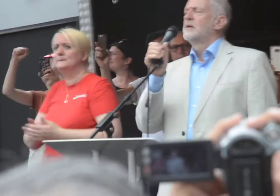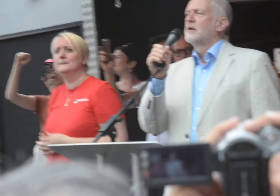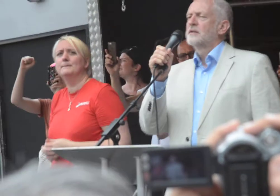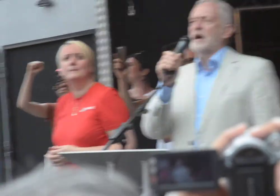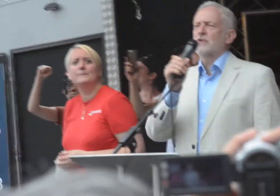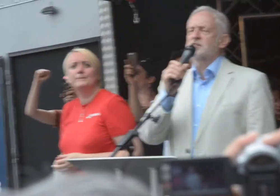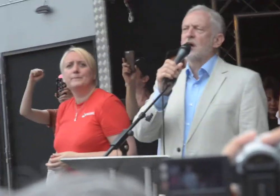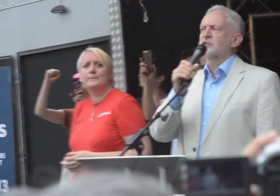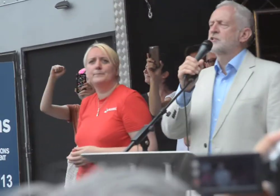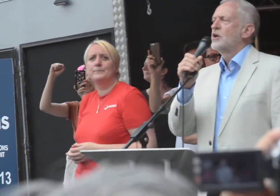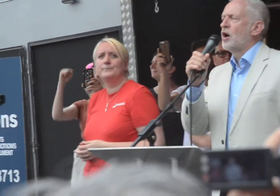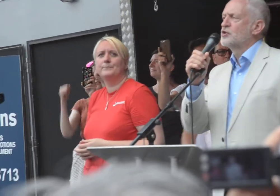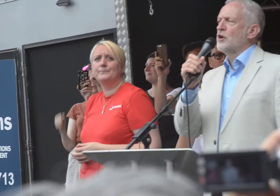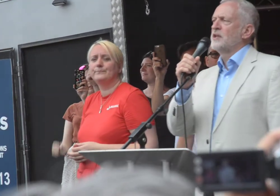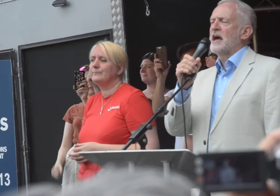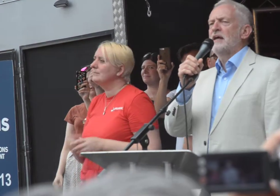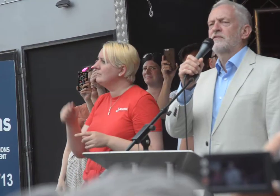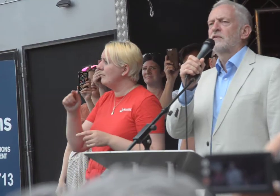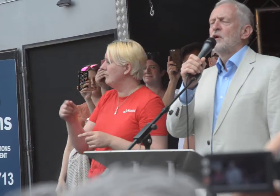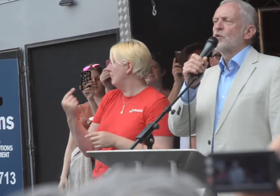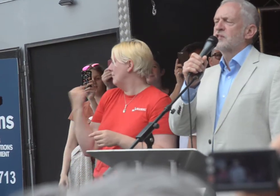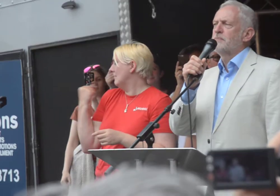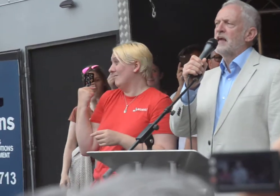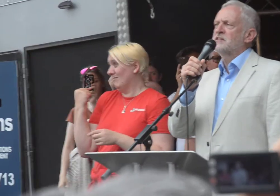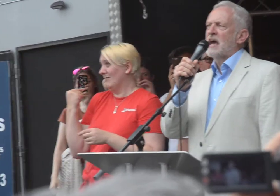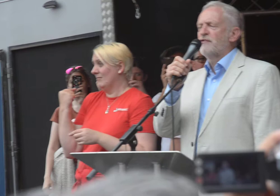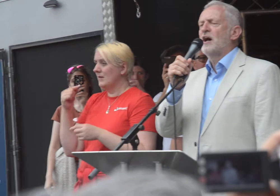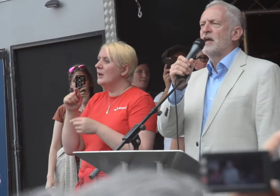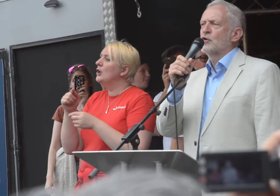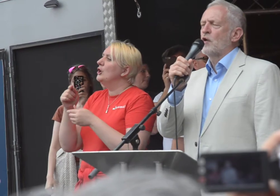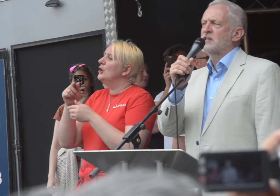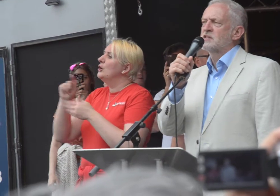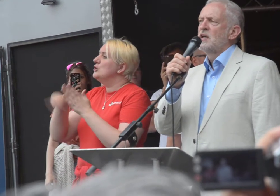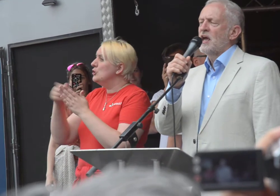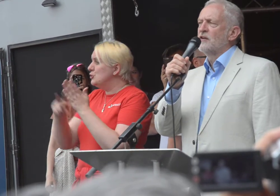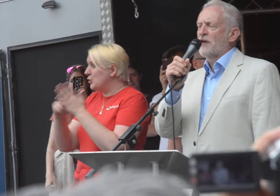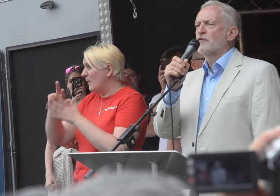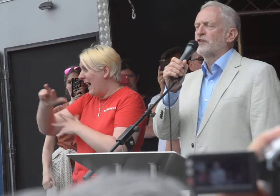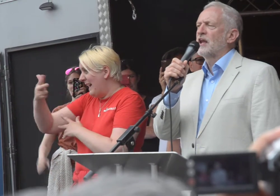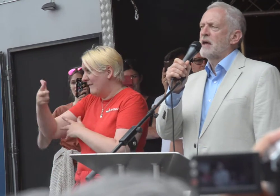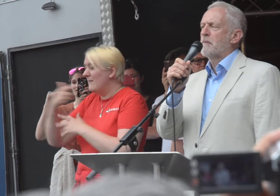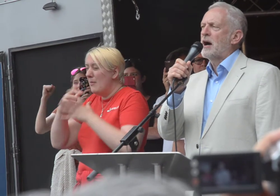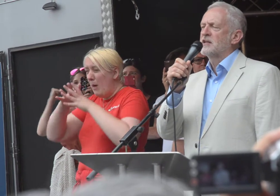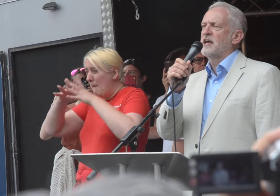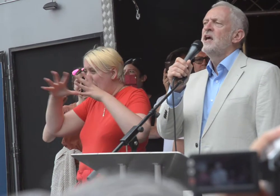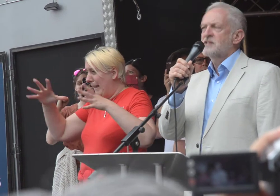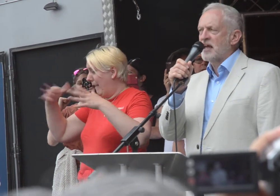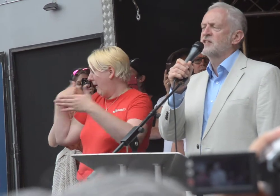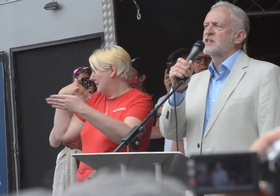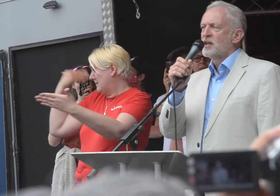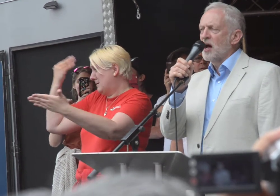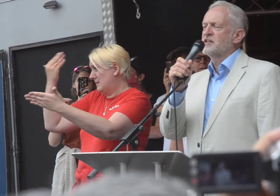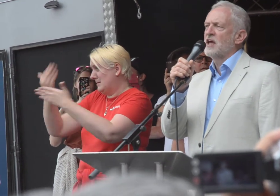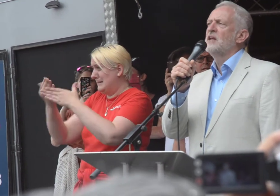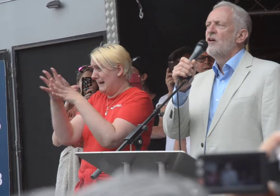And that result on June the 8th was the biggest ever increase in the vote for the Labour Party